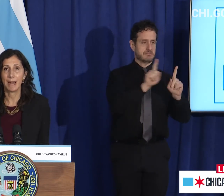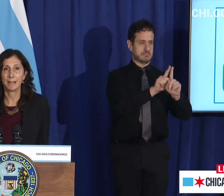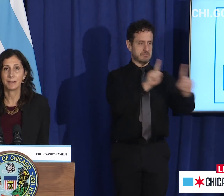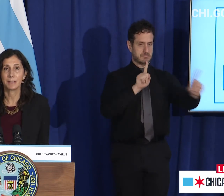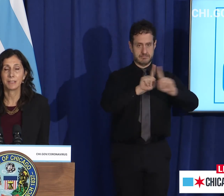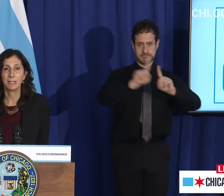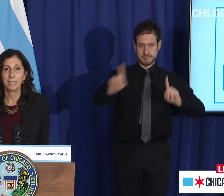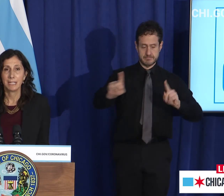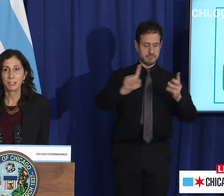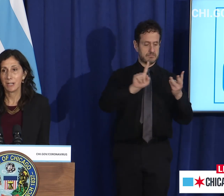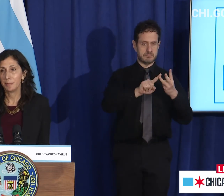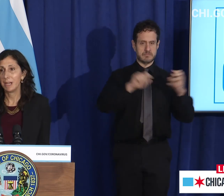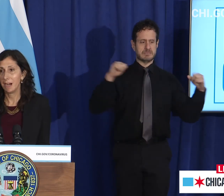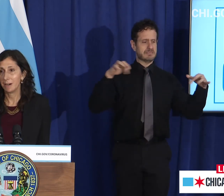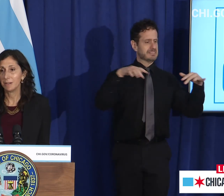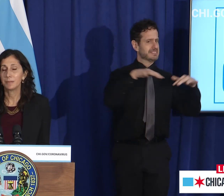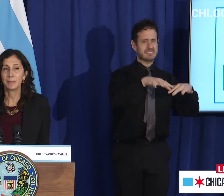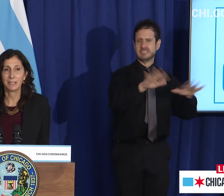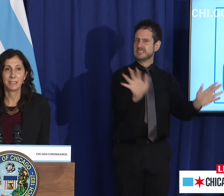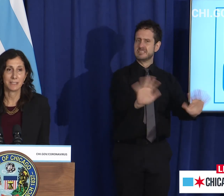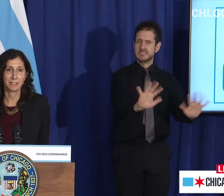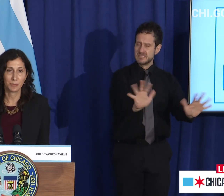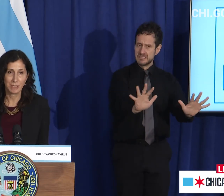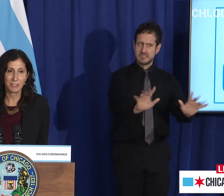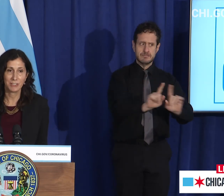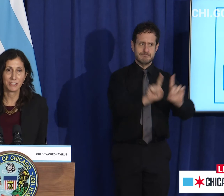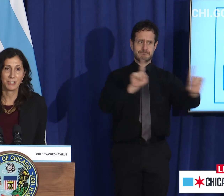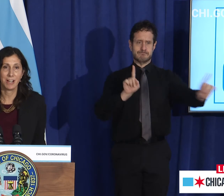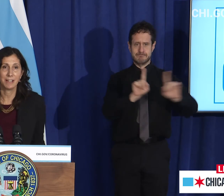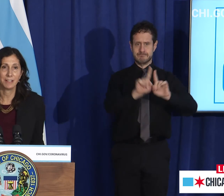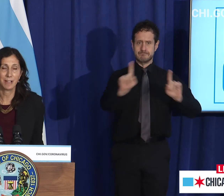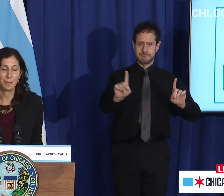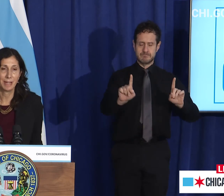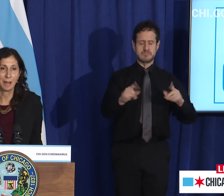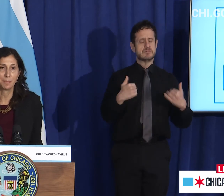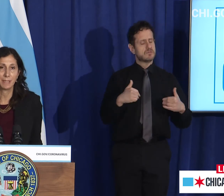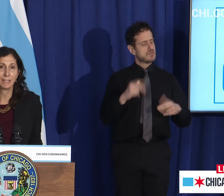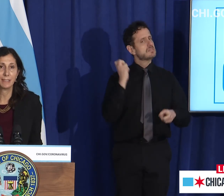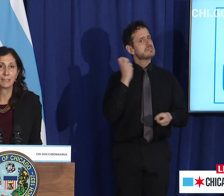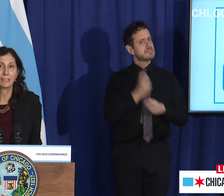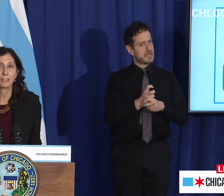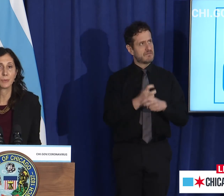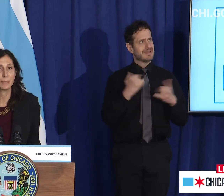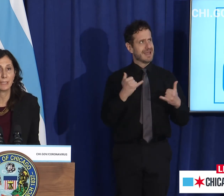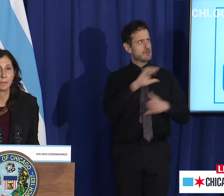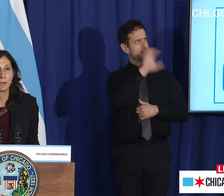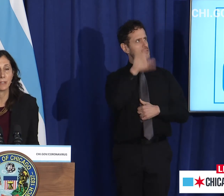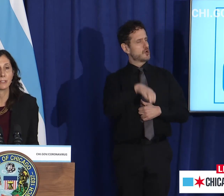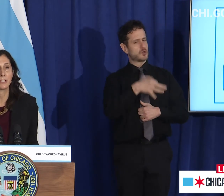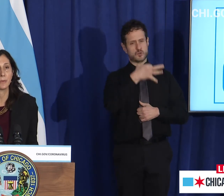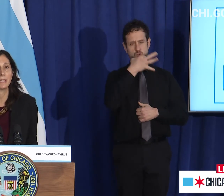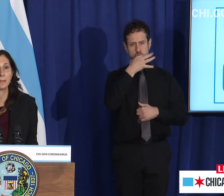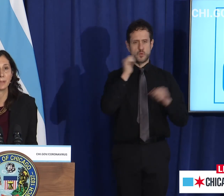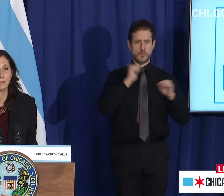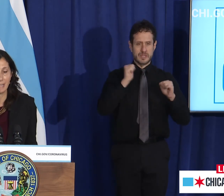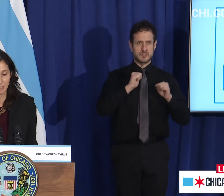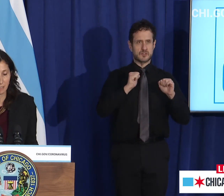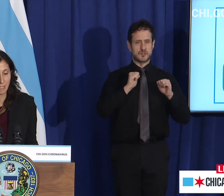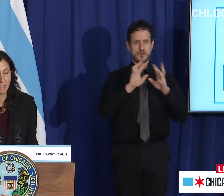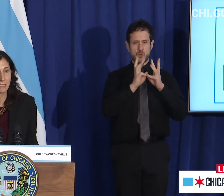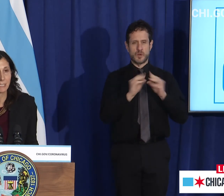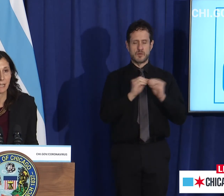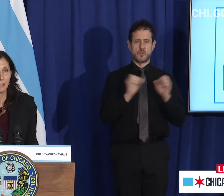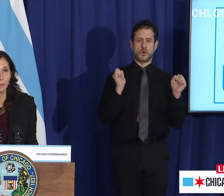avoid crowds. It's going to be hard because it's winter in Chicago coming up, but I think that it's really important so we can